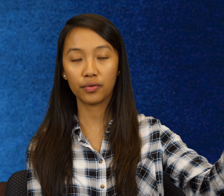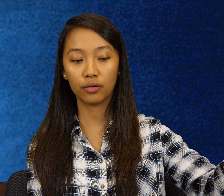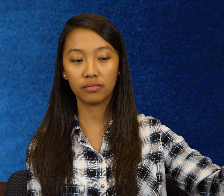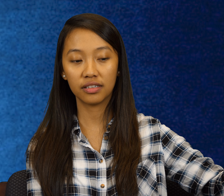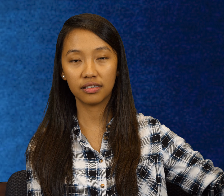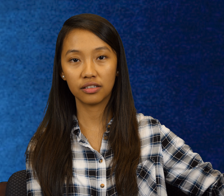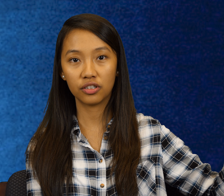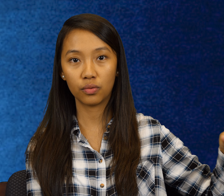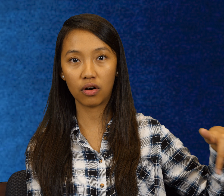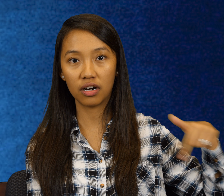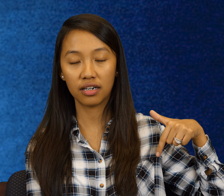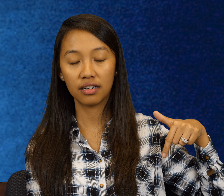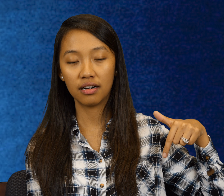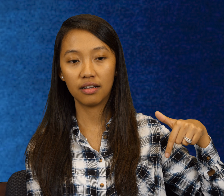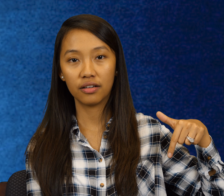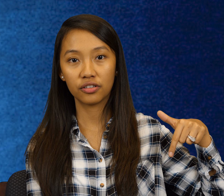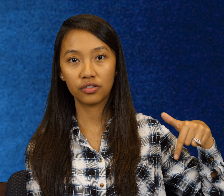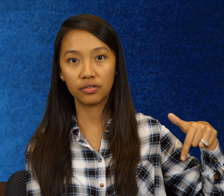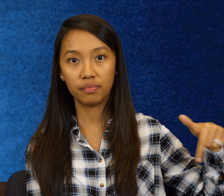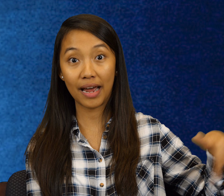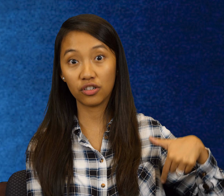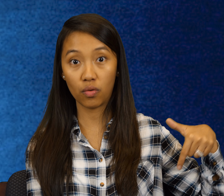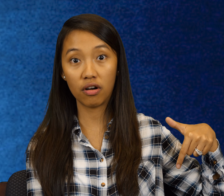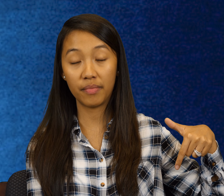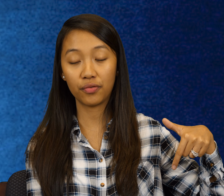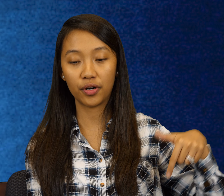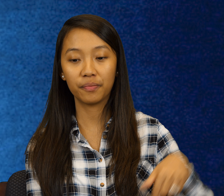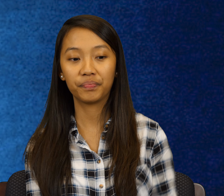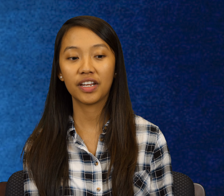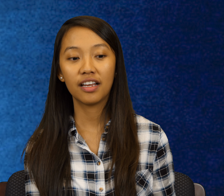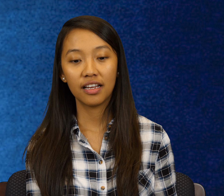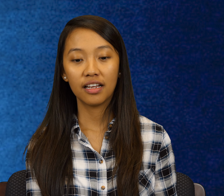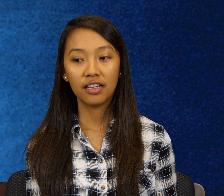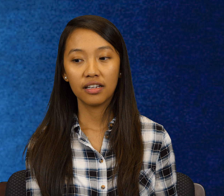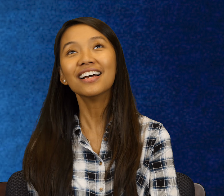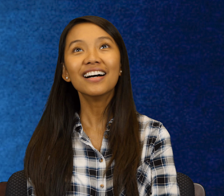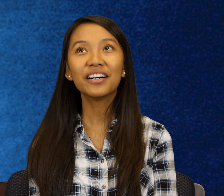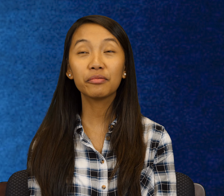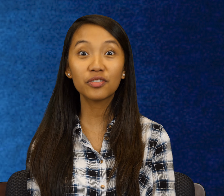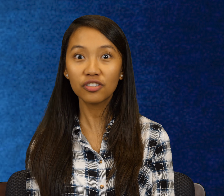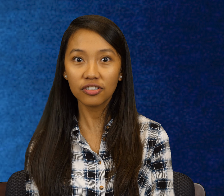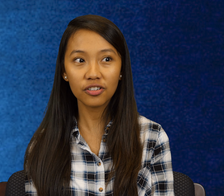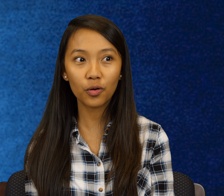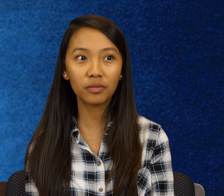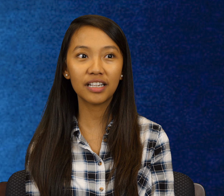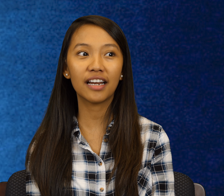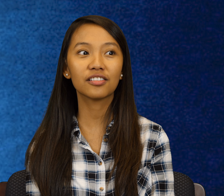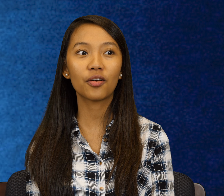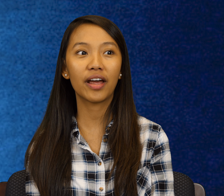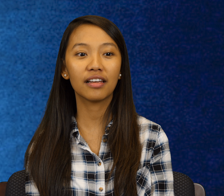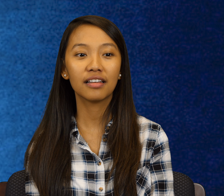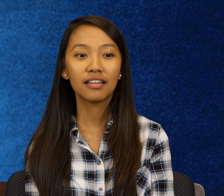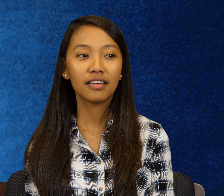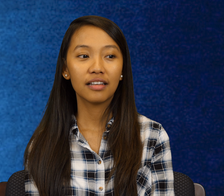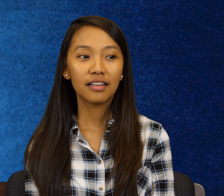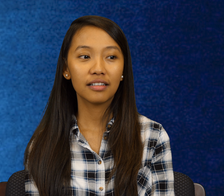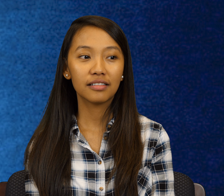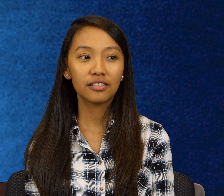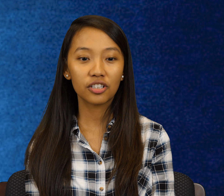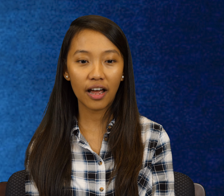room to back to our bedroom. It was just a normal night, and so after